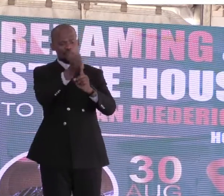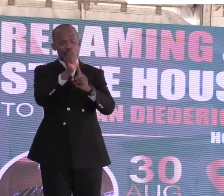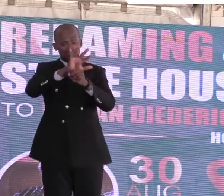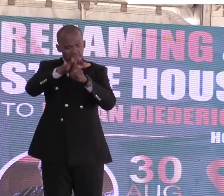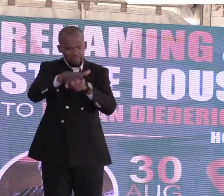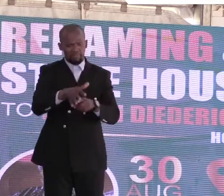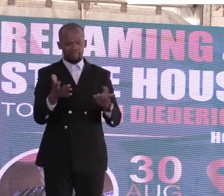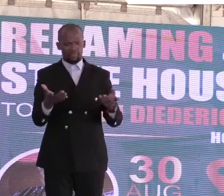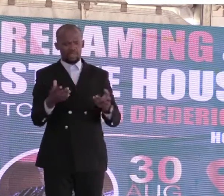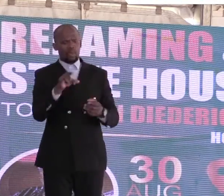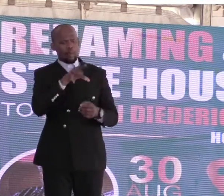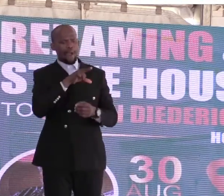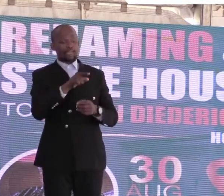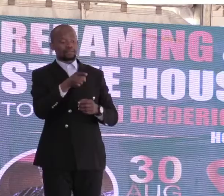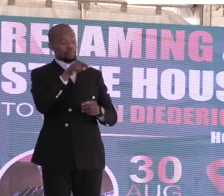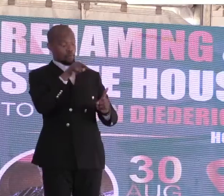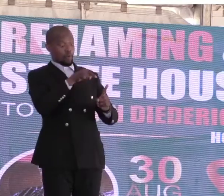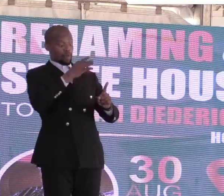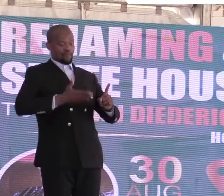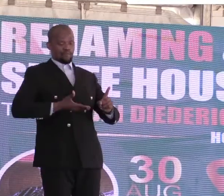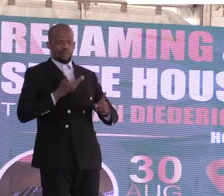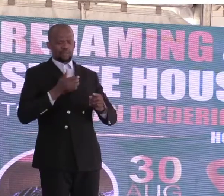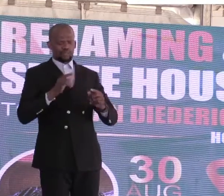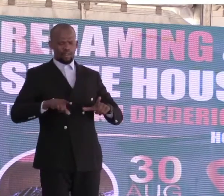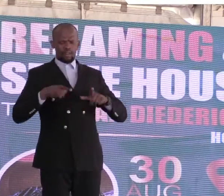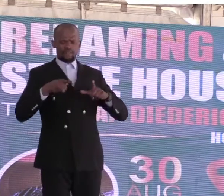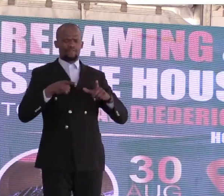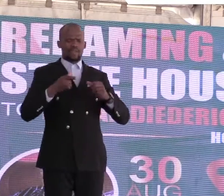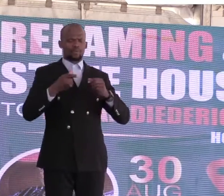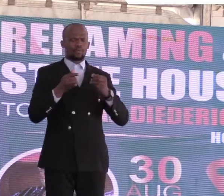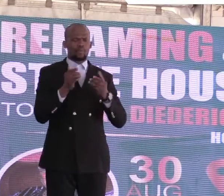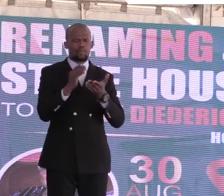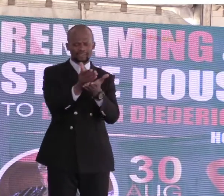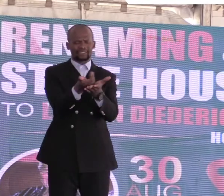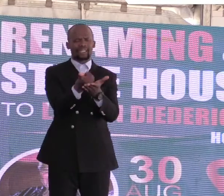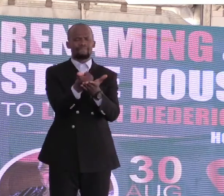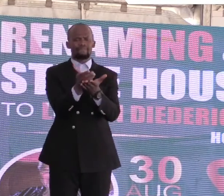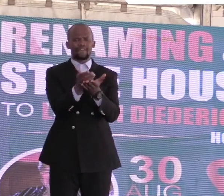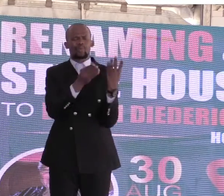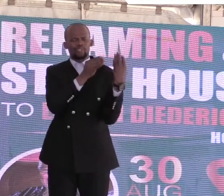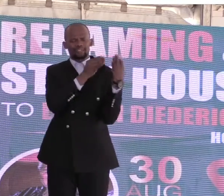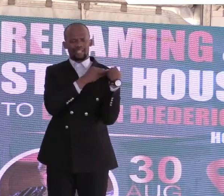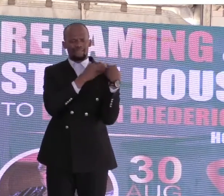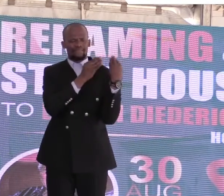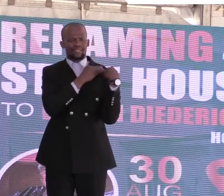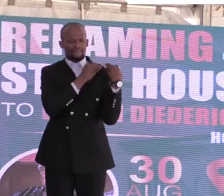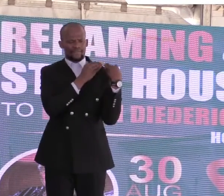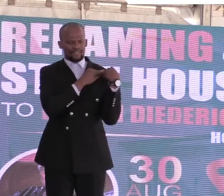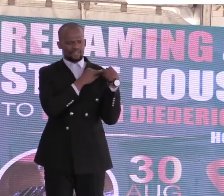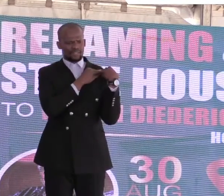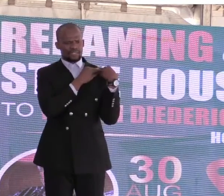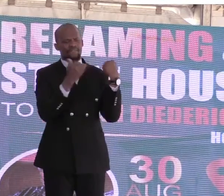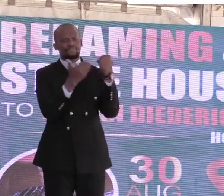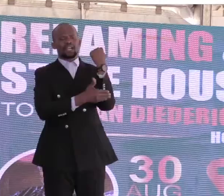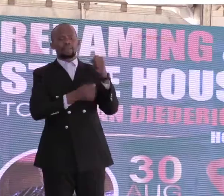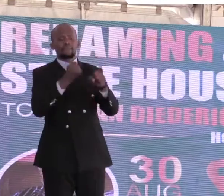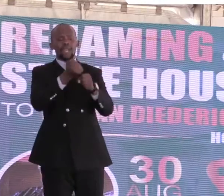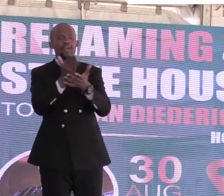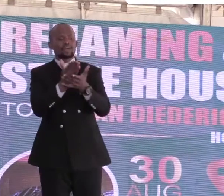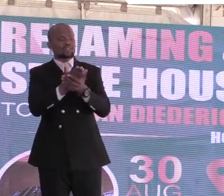all live in a free and a safe country. We must all work for a society where women are safe.